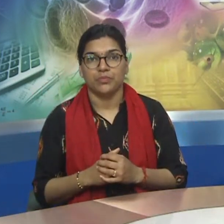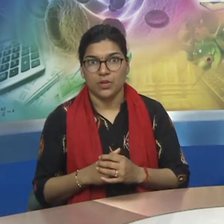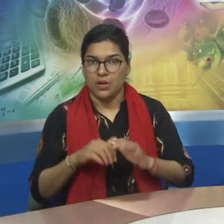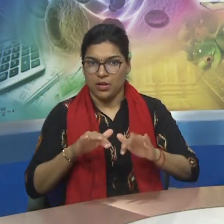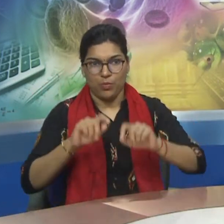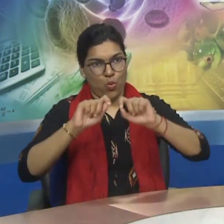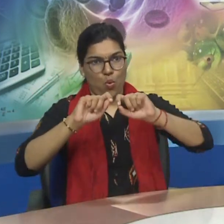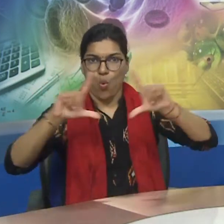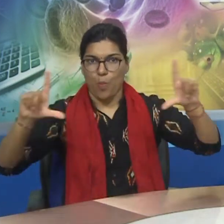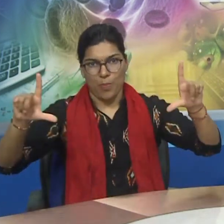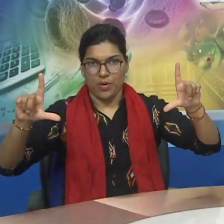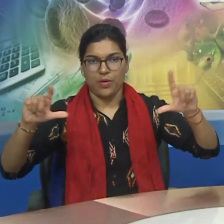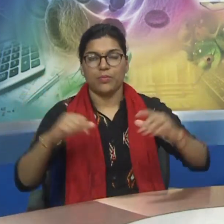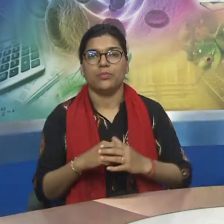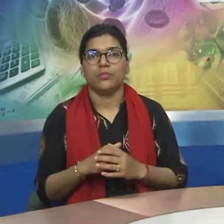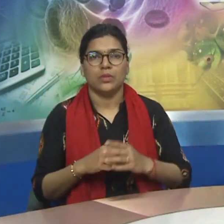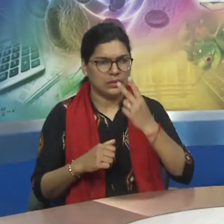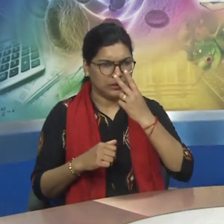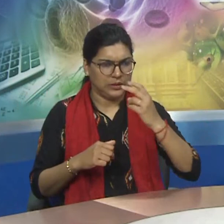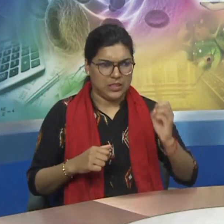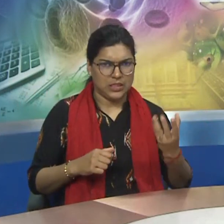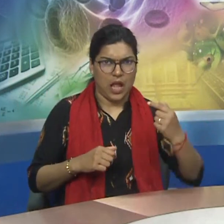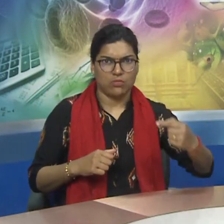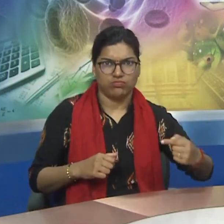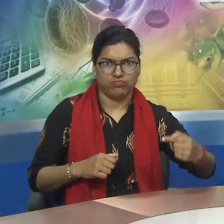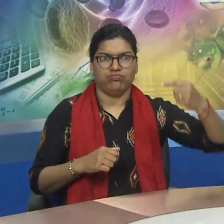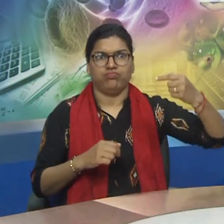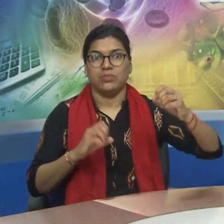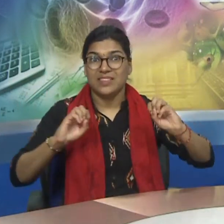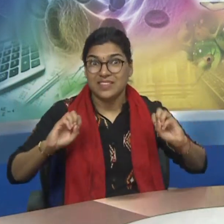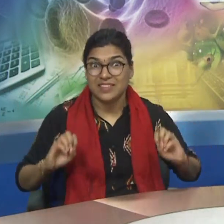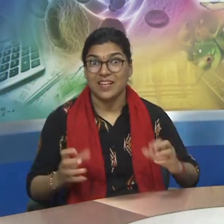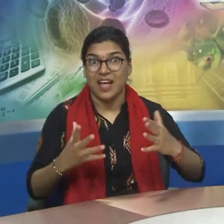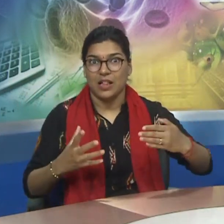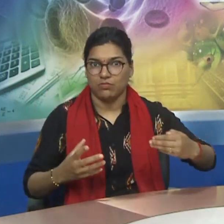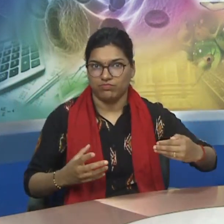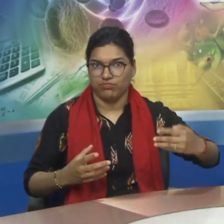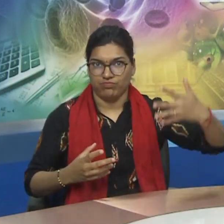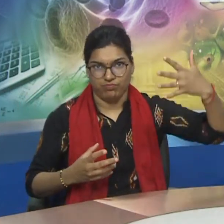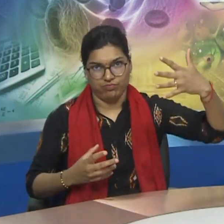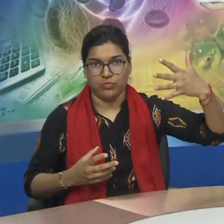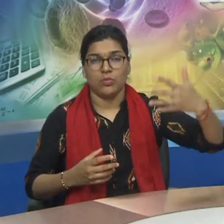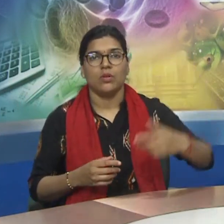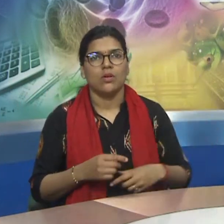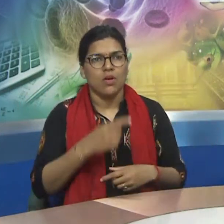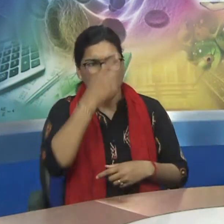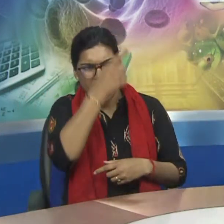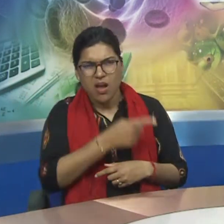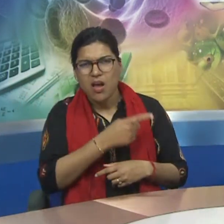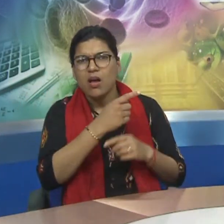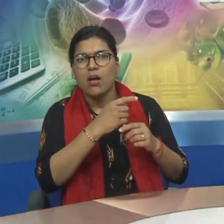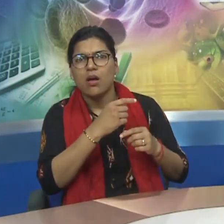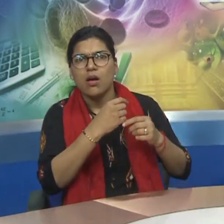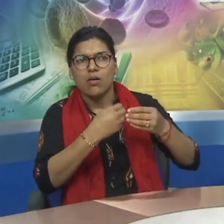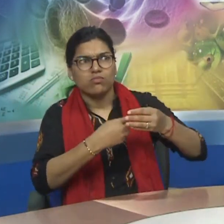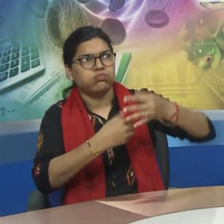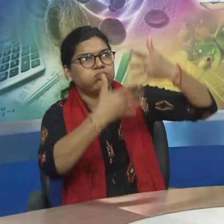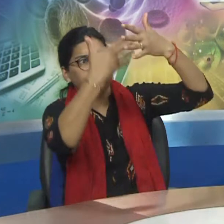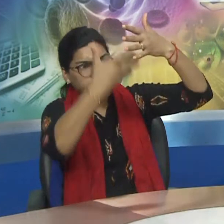Excel, then first of all what we need to do is, you can see that we will click on the button,